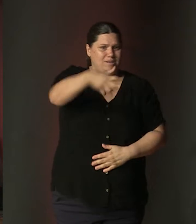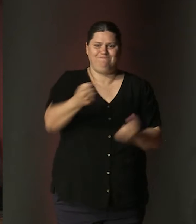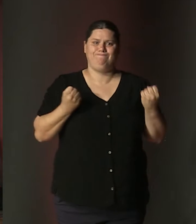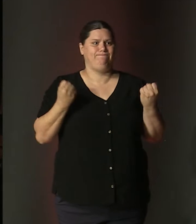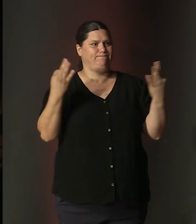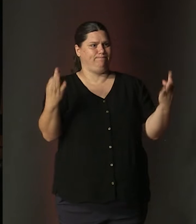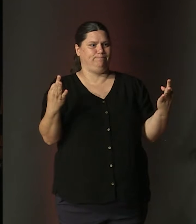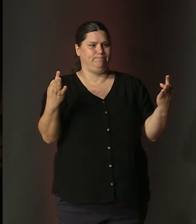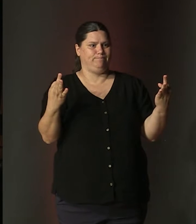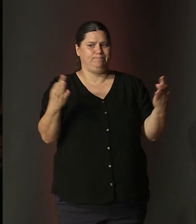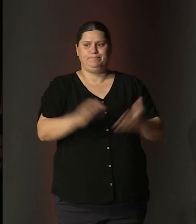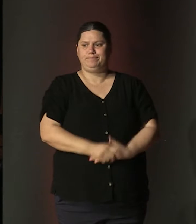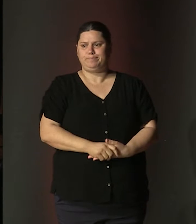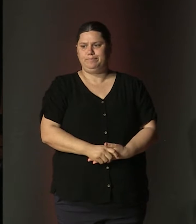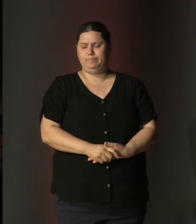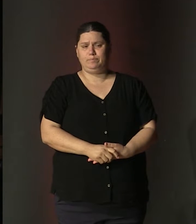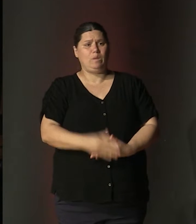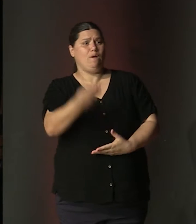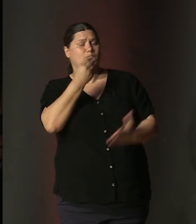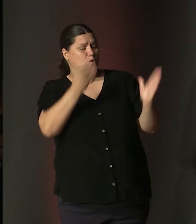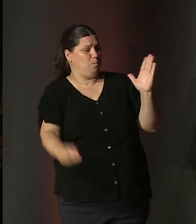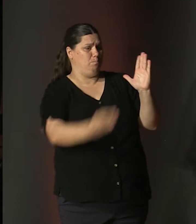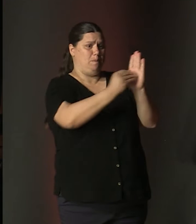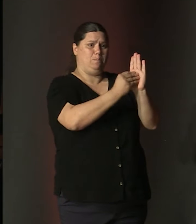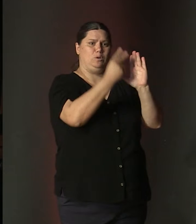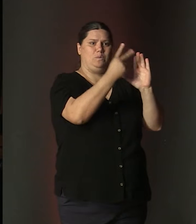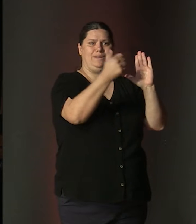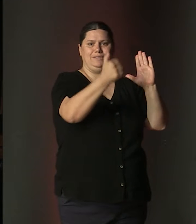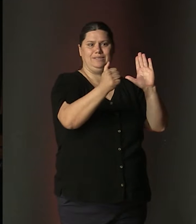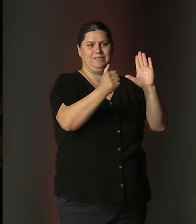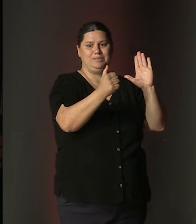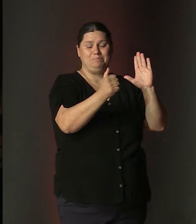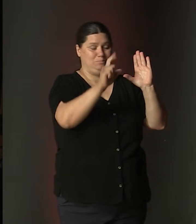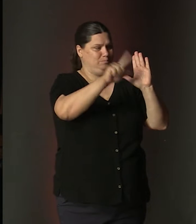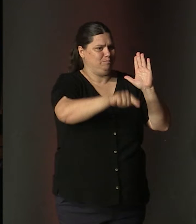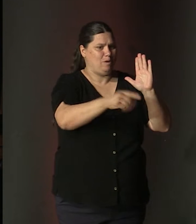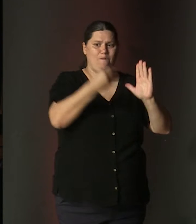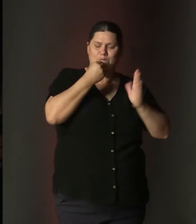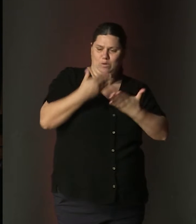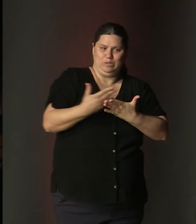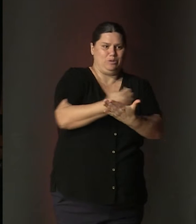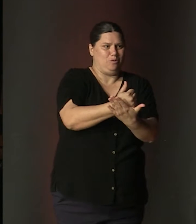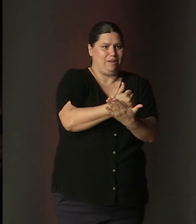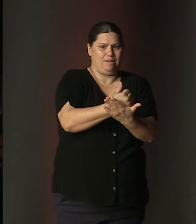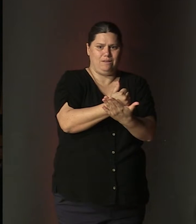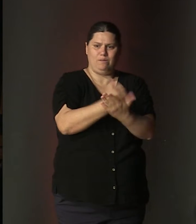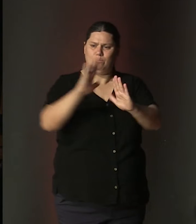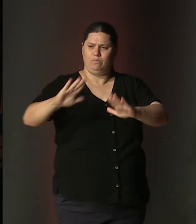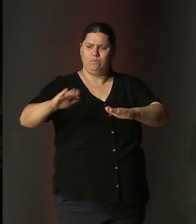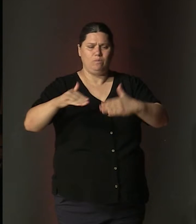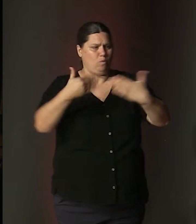not. Food is referenced 26 times. Food security provided the authors